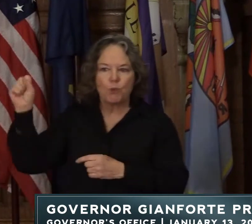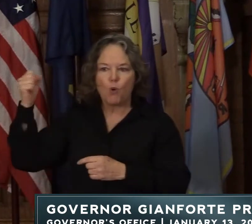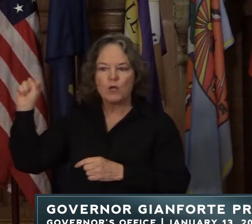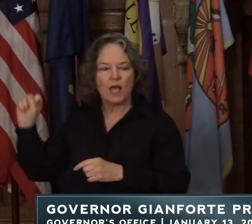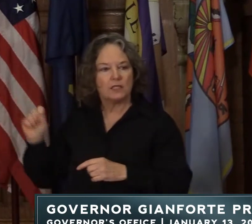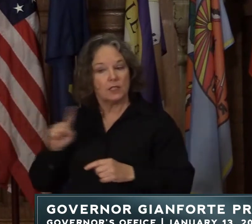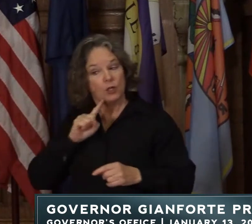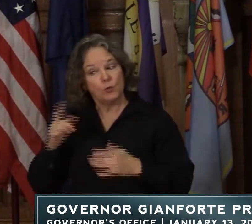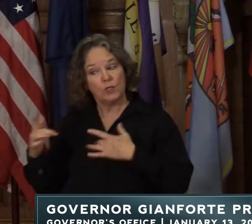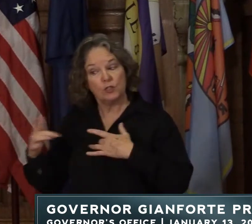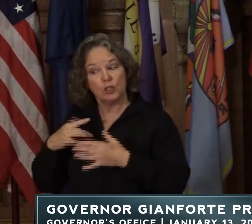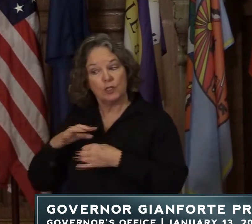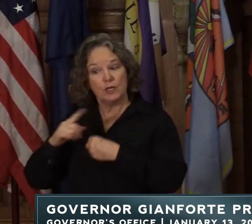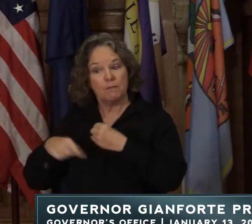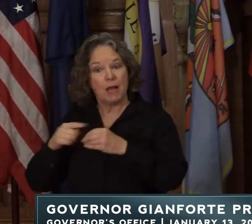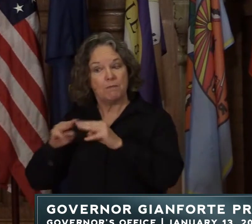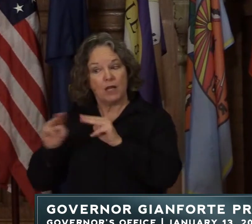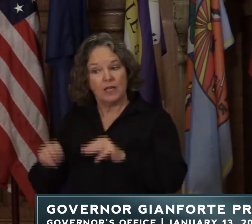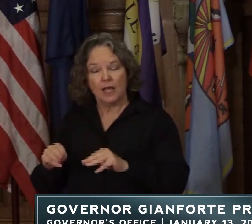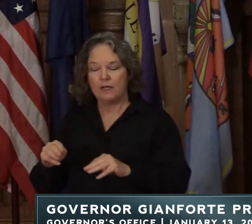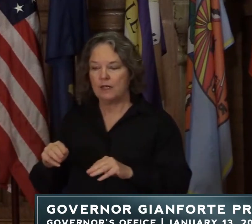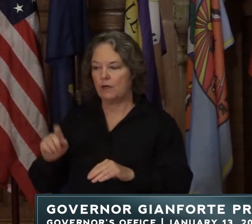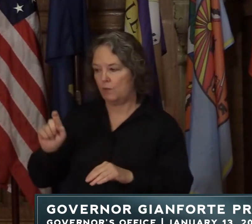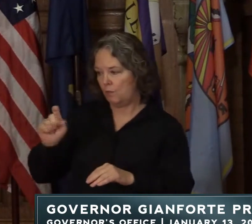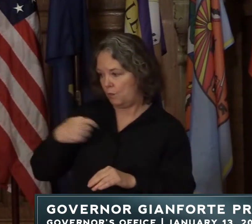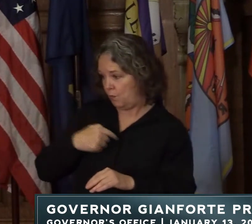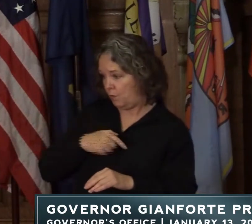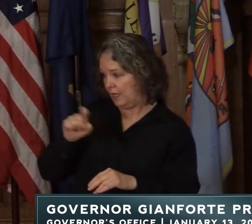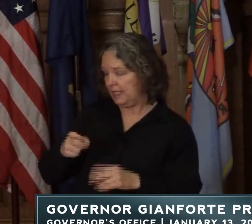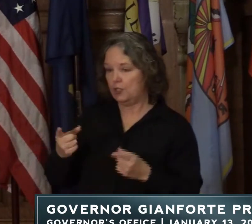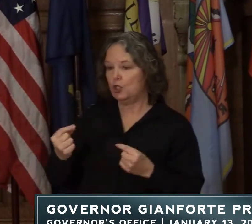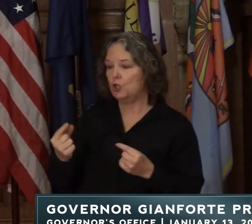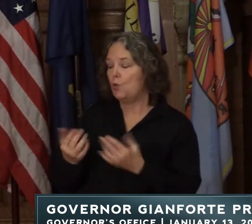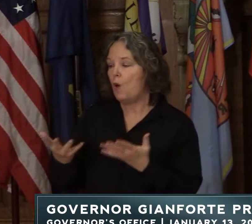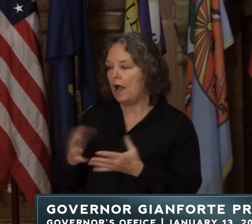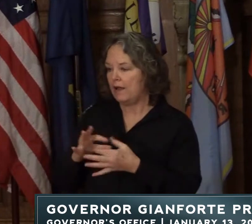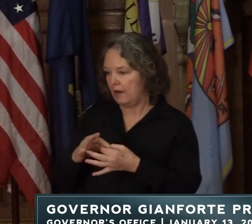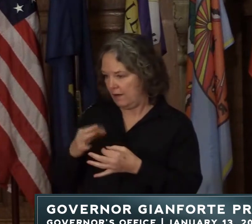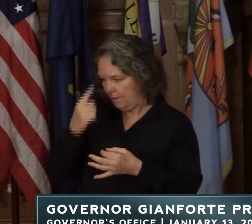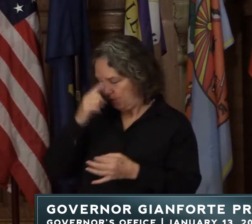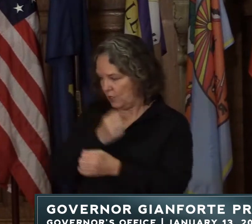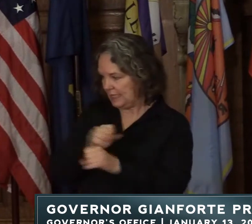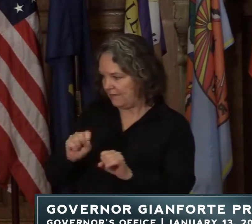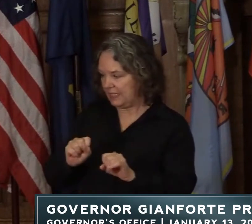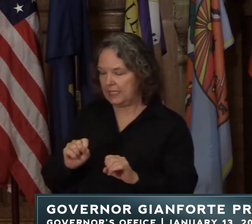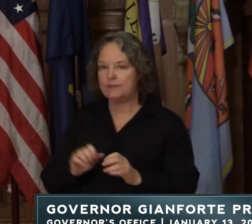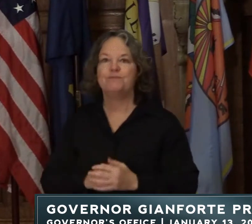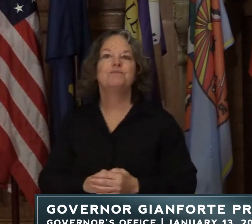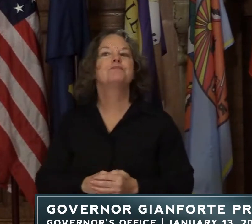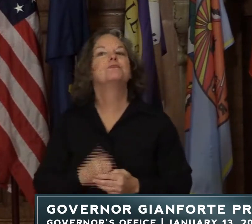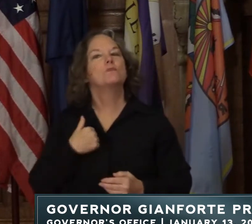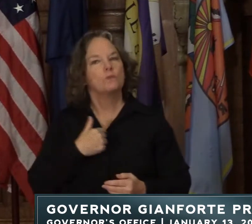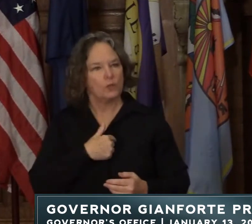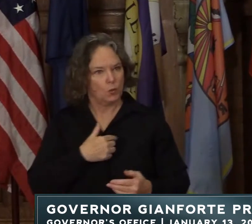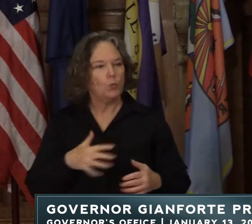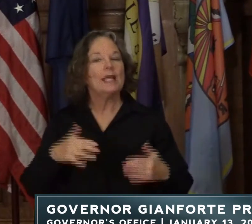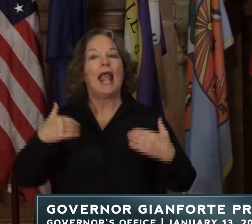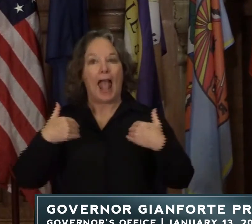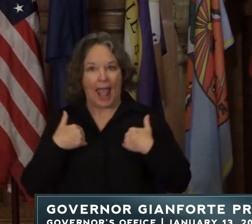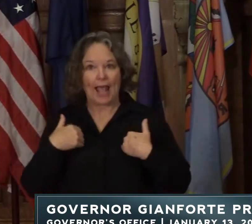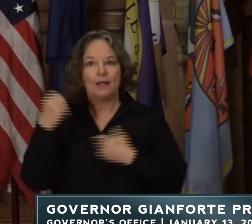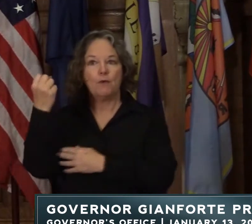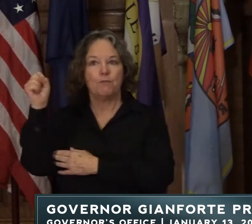and what you think the state should be doing right now to ensure the safety of everyone involved. Well, we had protesters